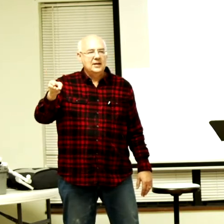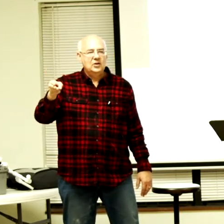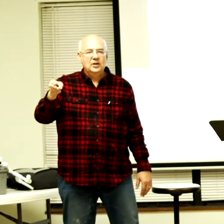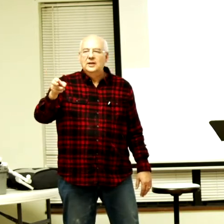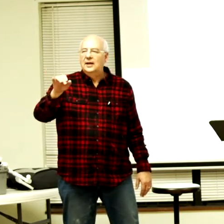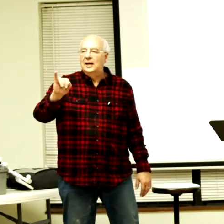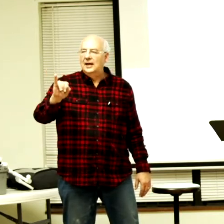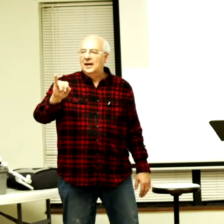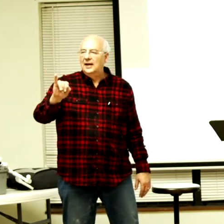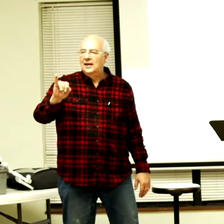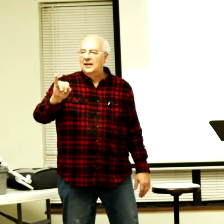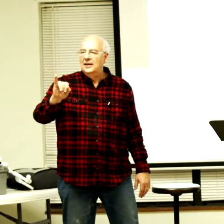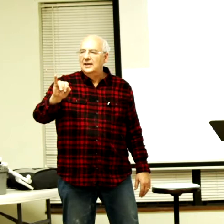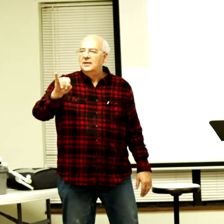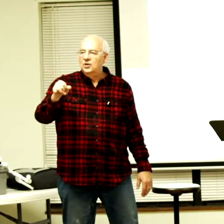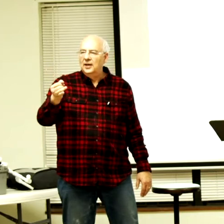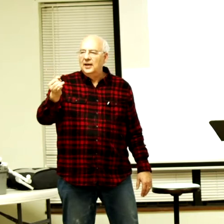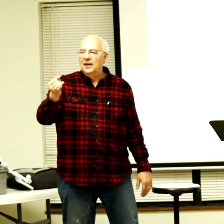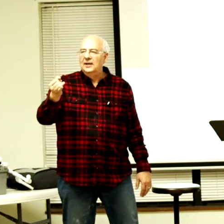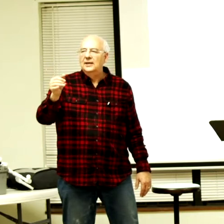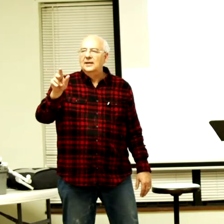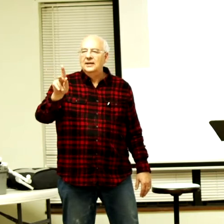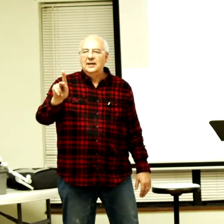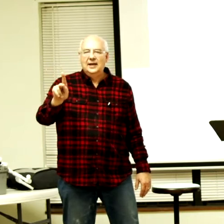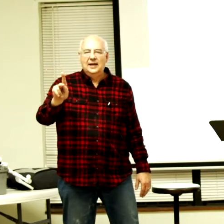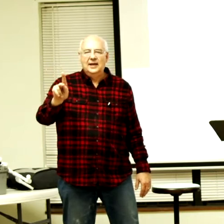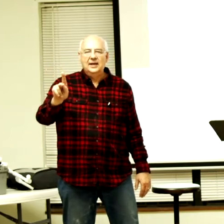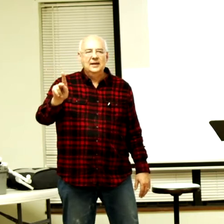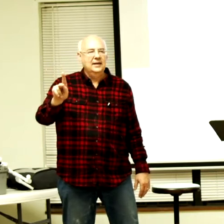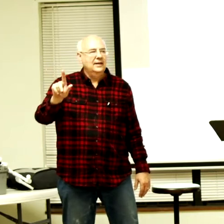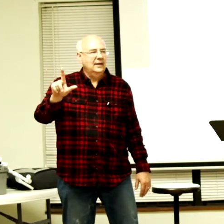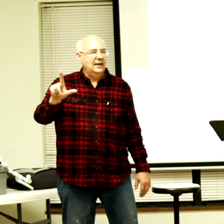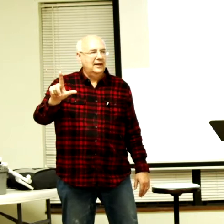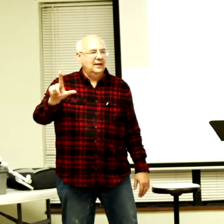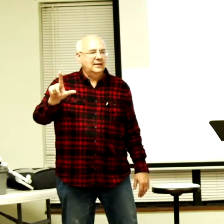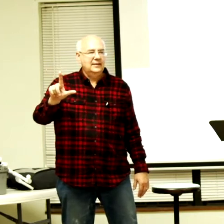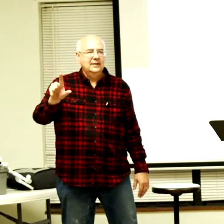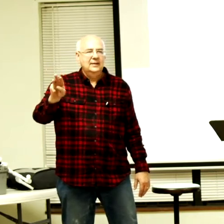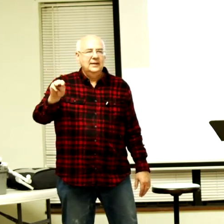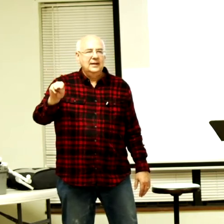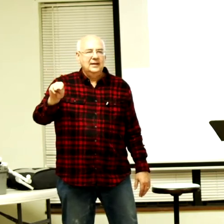H, I, J, K, L,